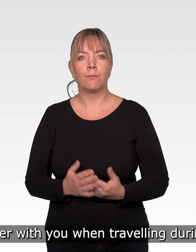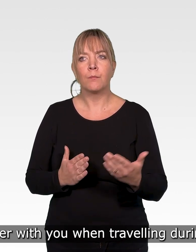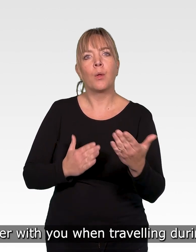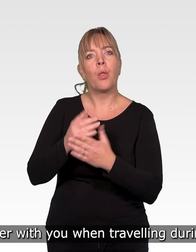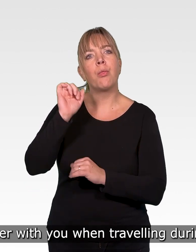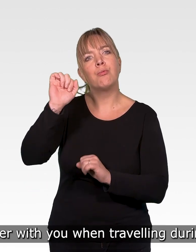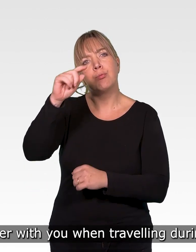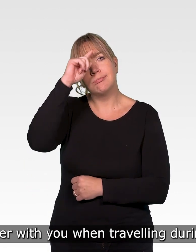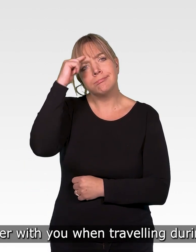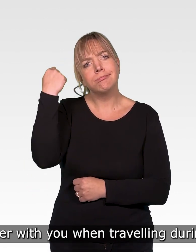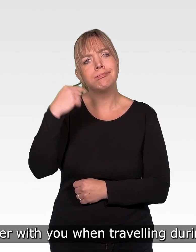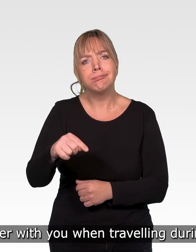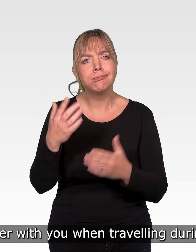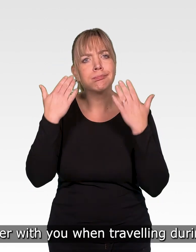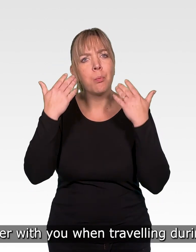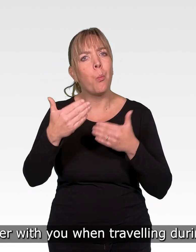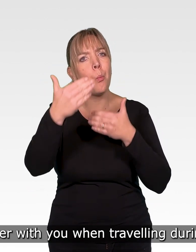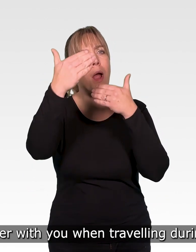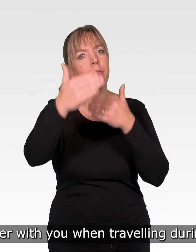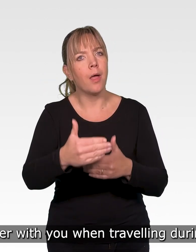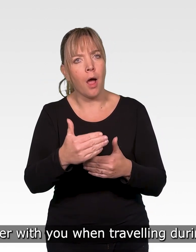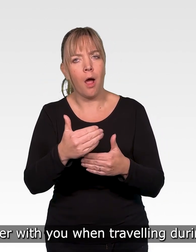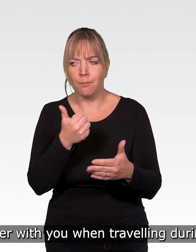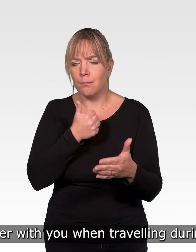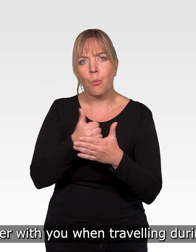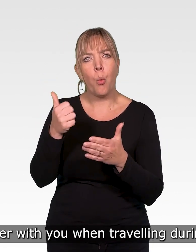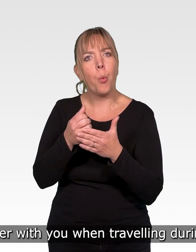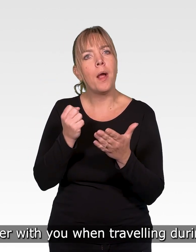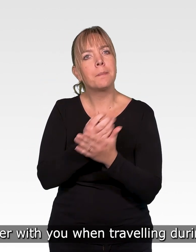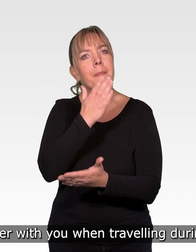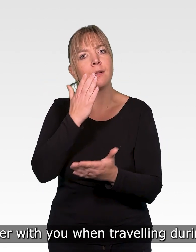Always carry water with you when traveling during hot weather.